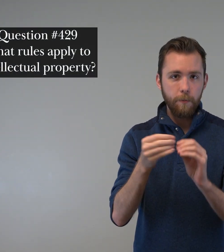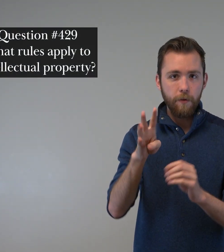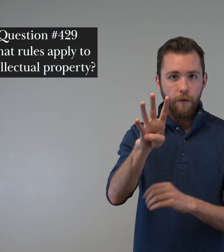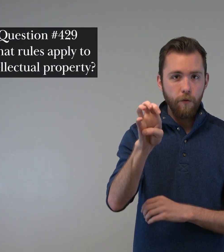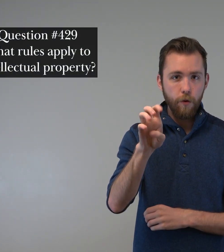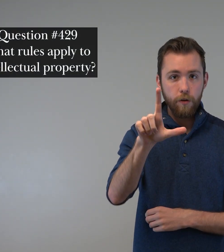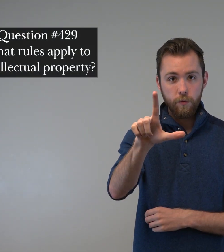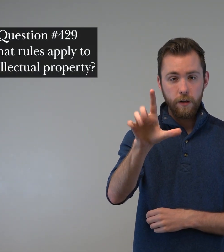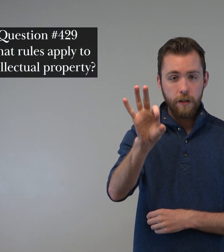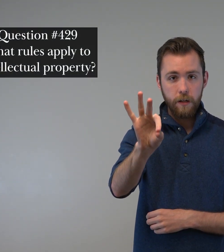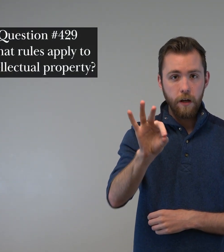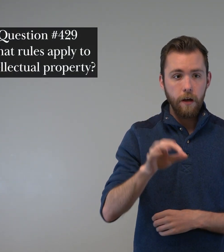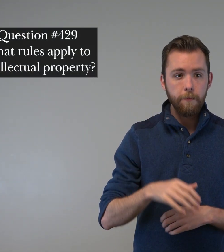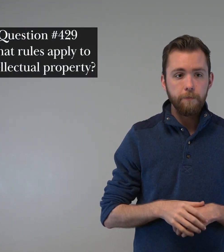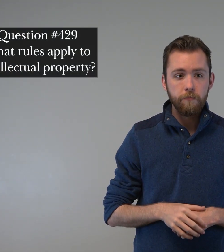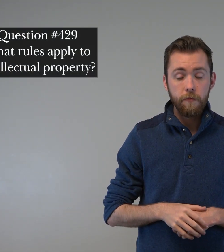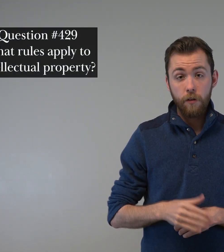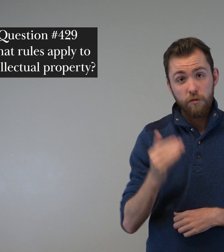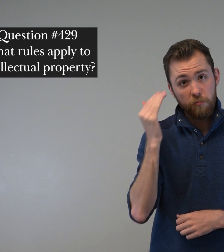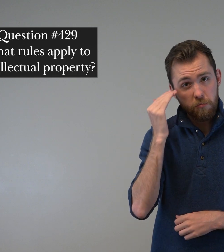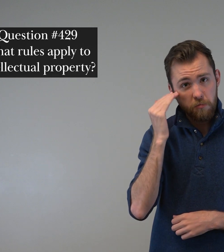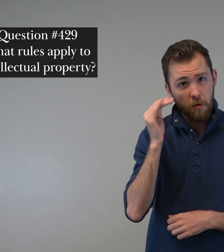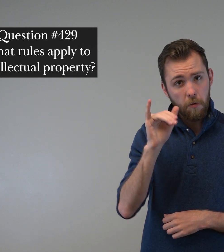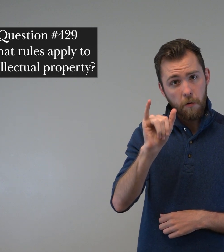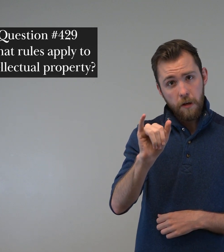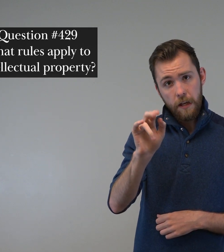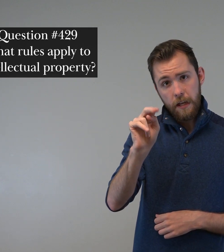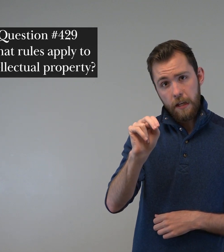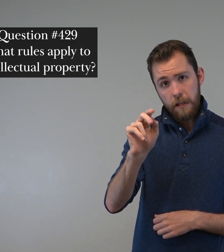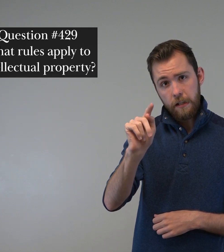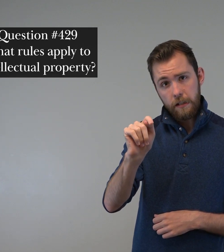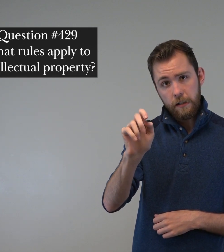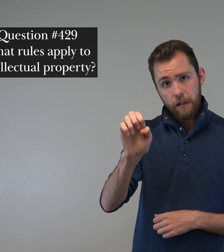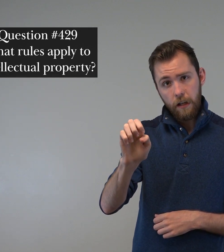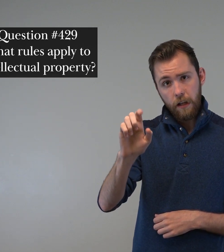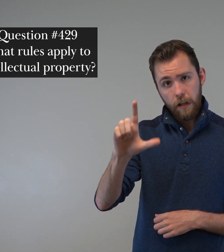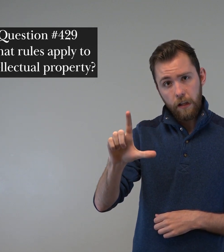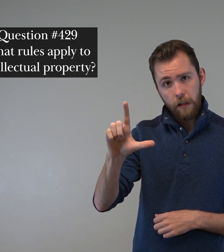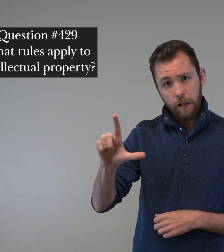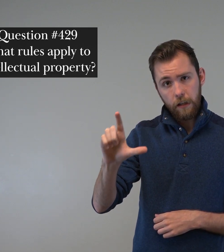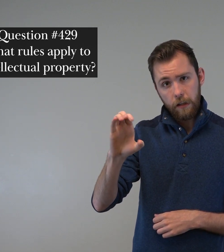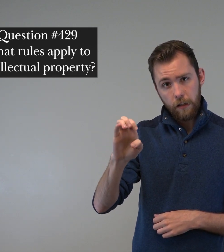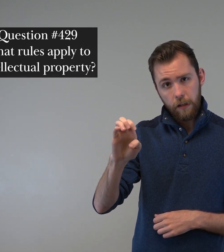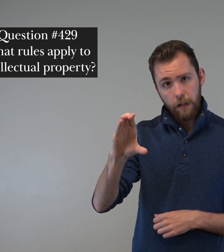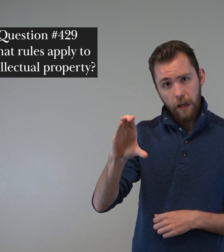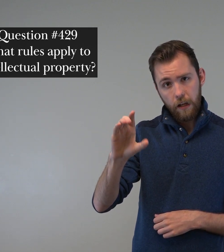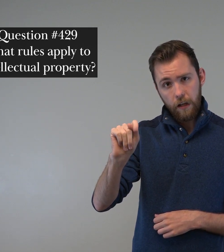Question 429. What rules apply to intellectual property?